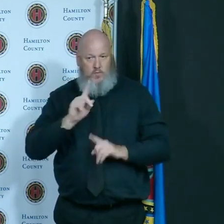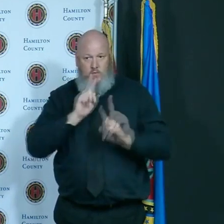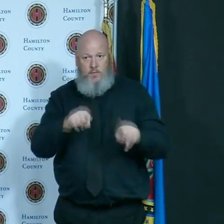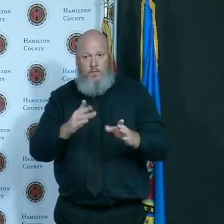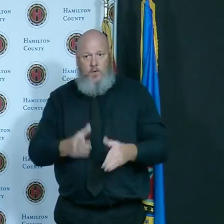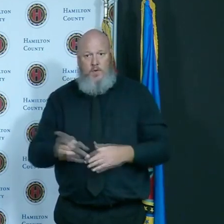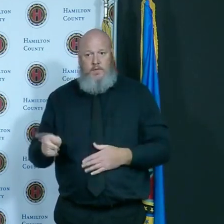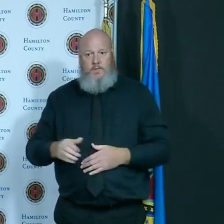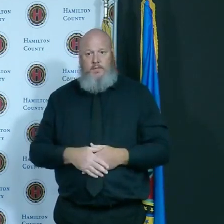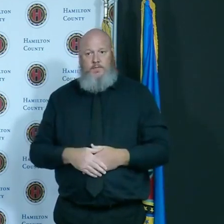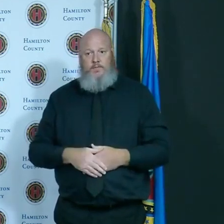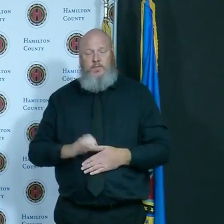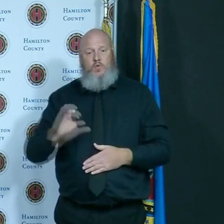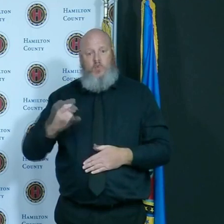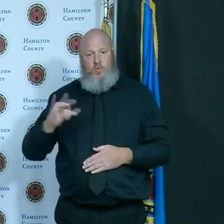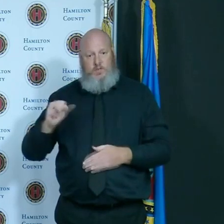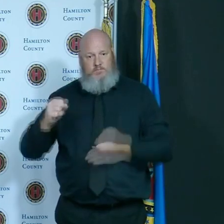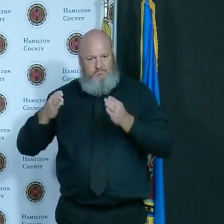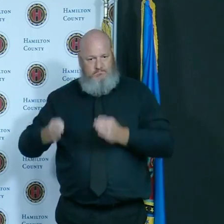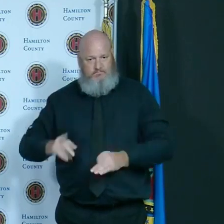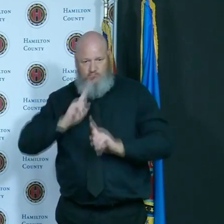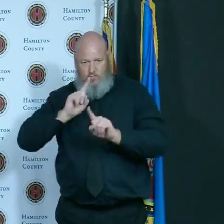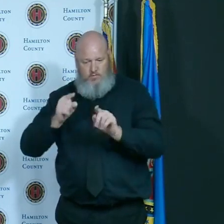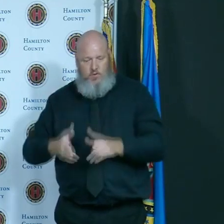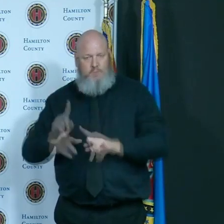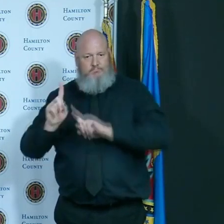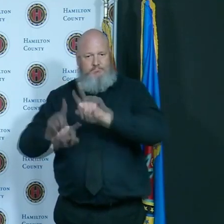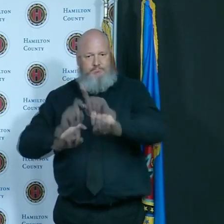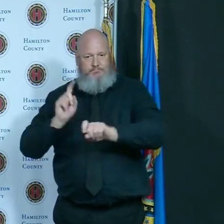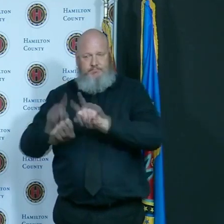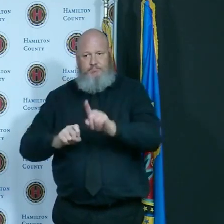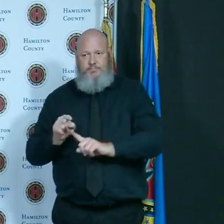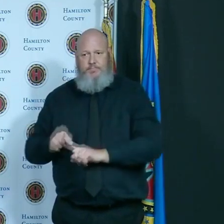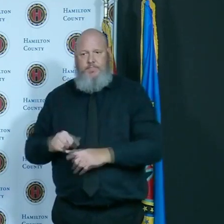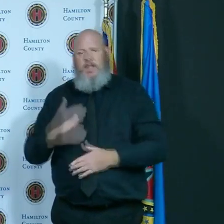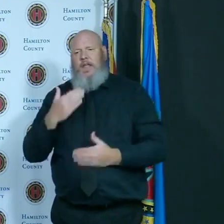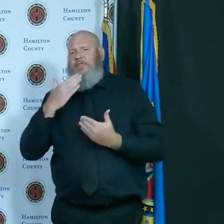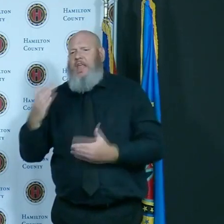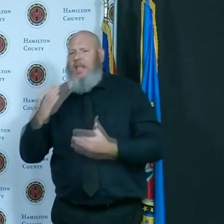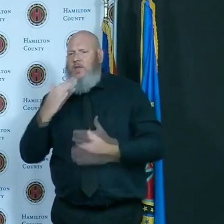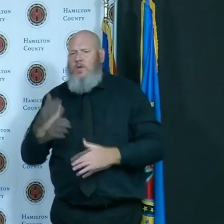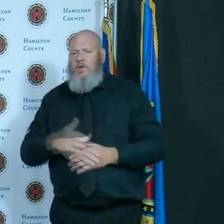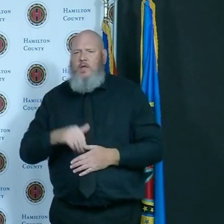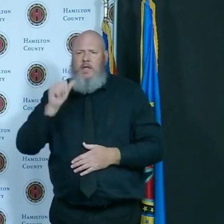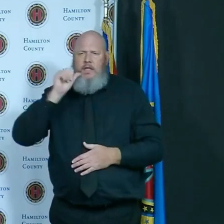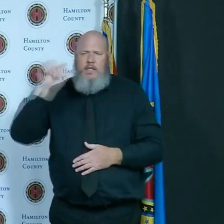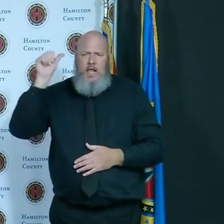Hey, good morning, Denise. Yesterday, the commissioners talked about